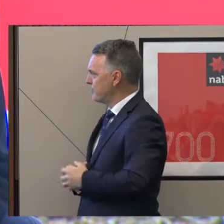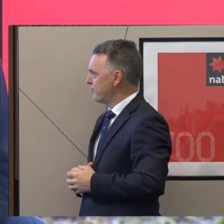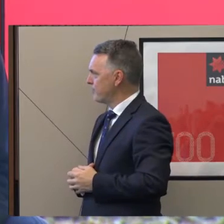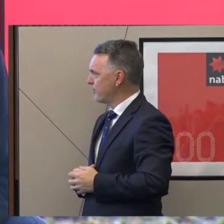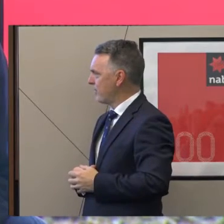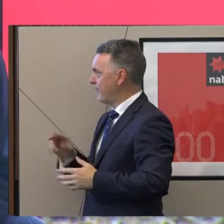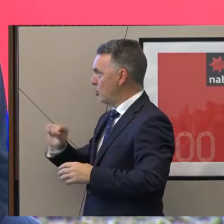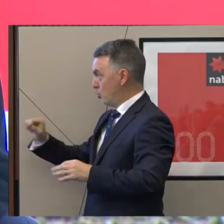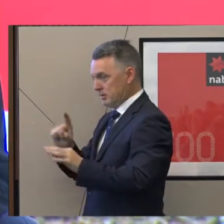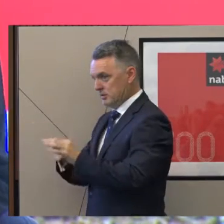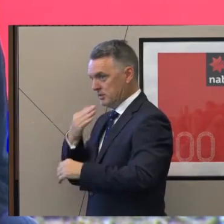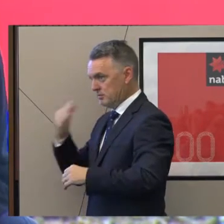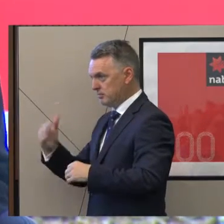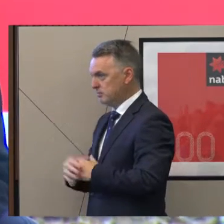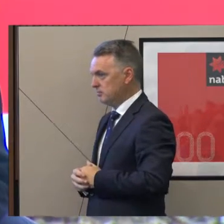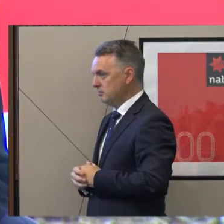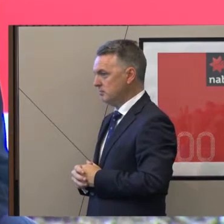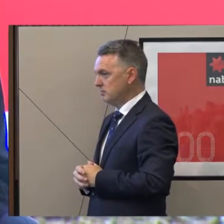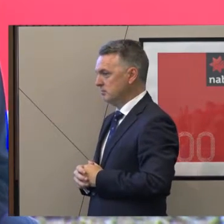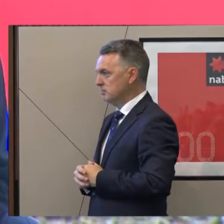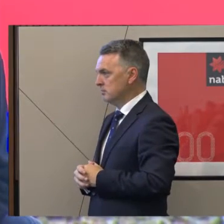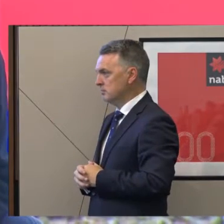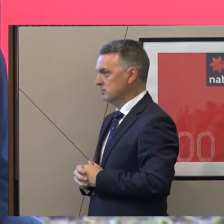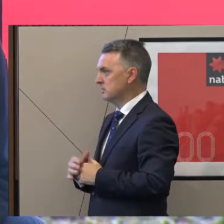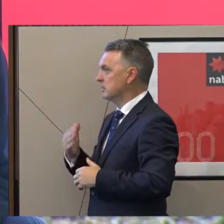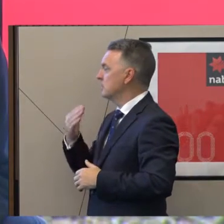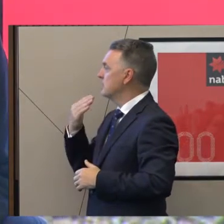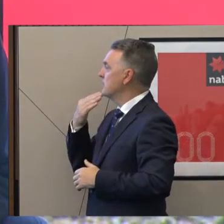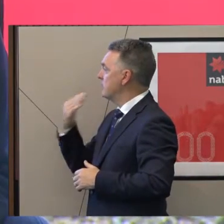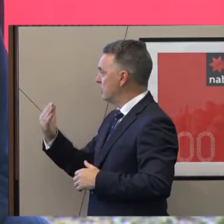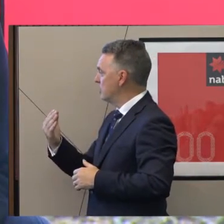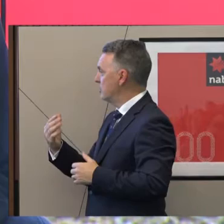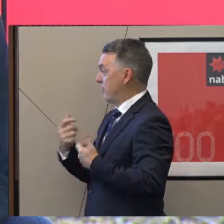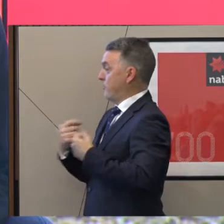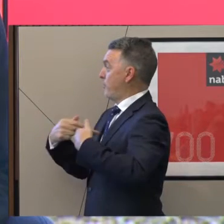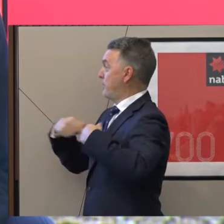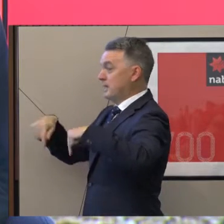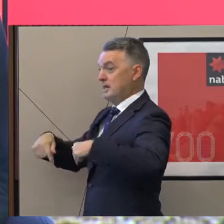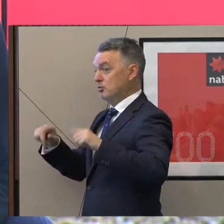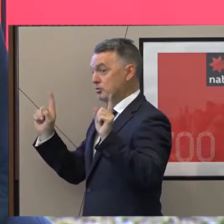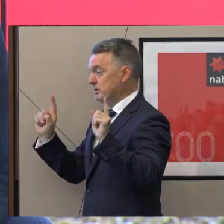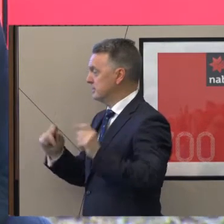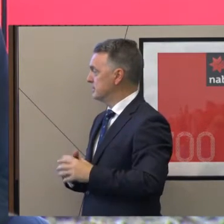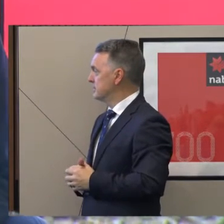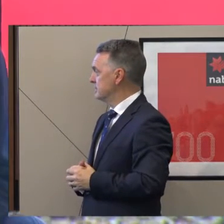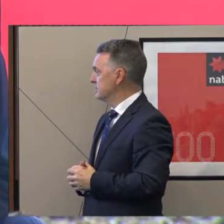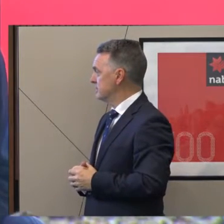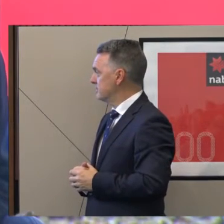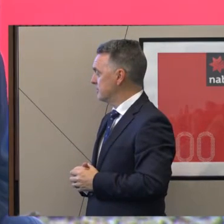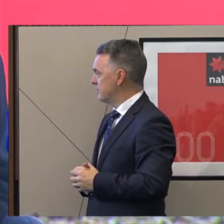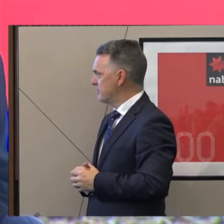question, and thank you very much for having me here today. So